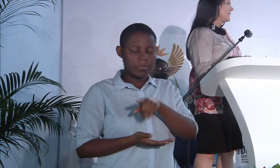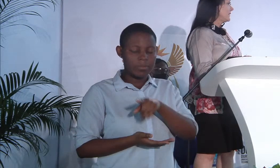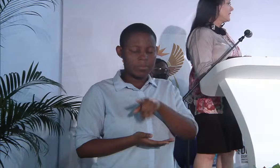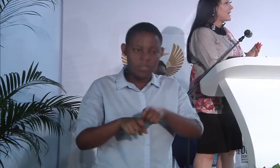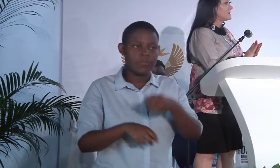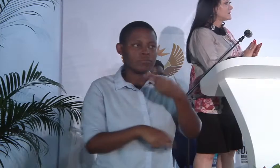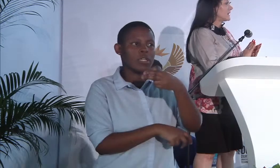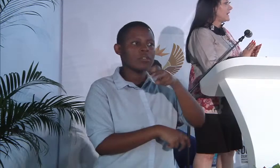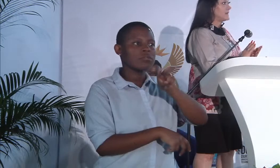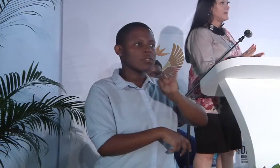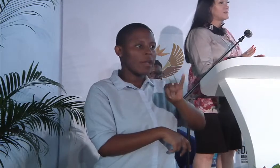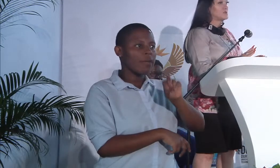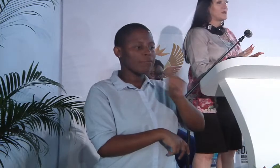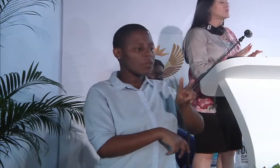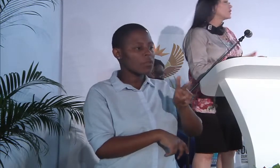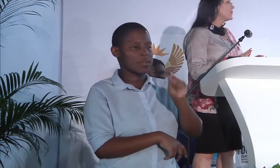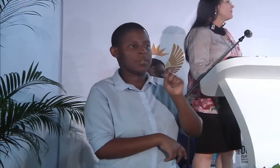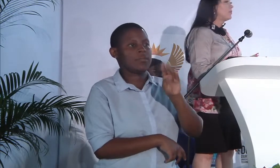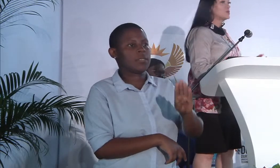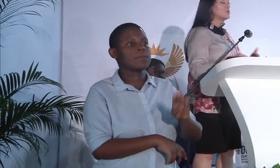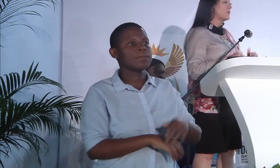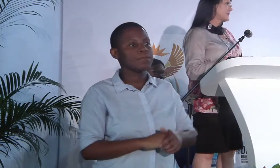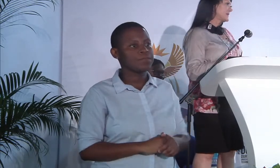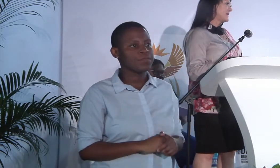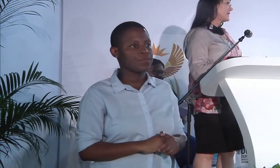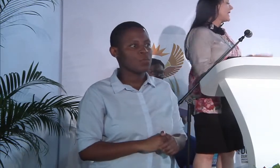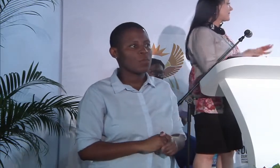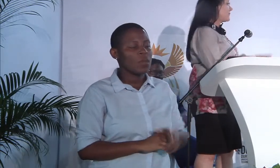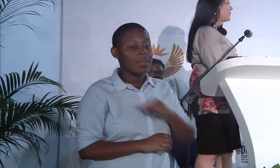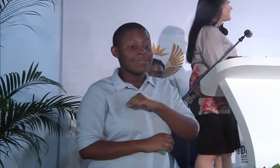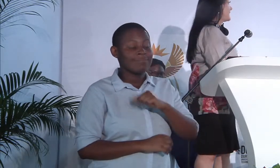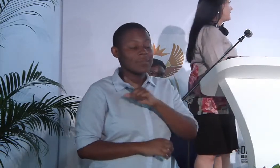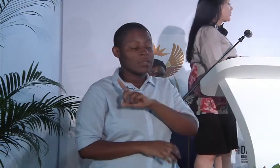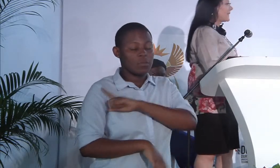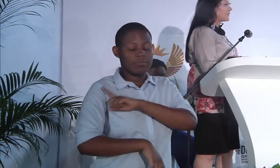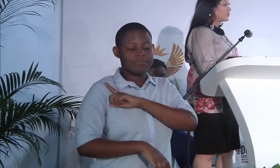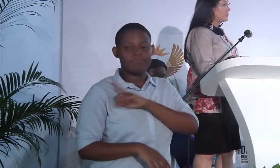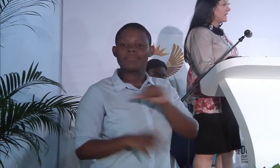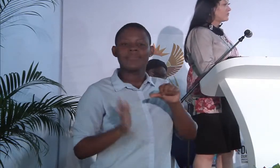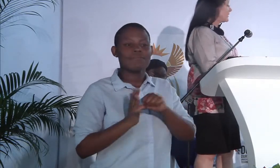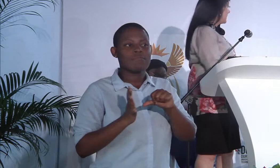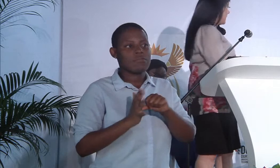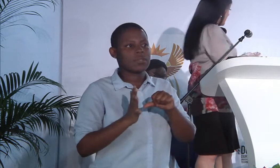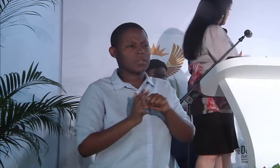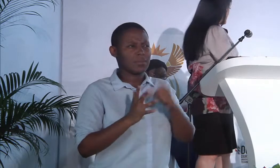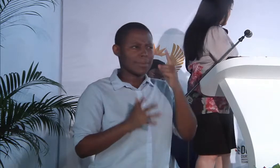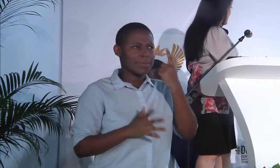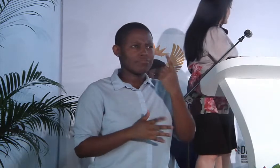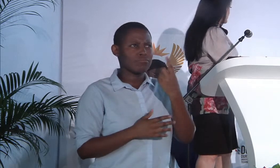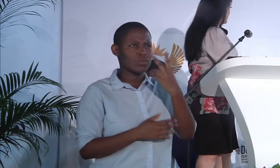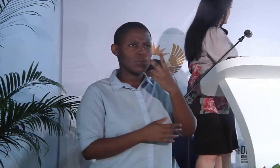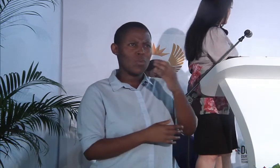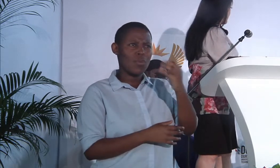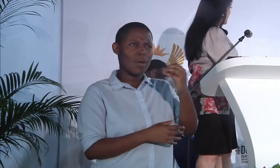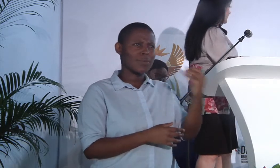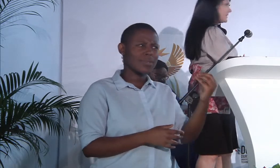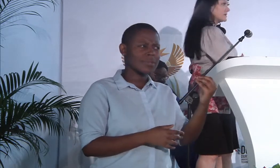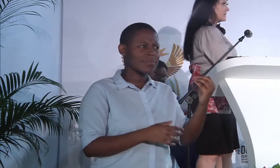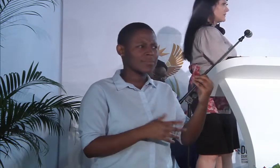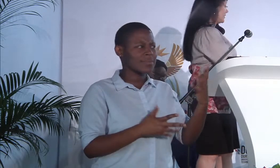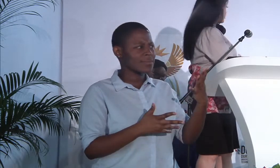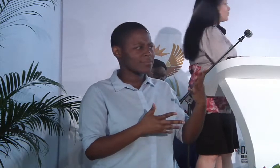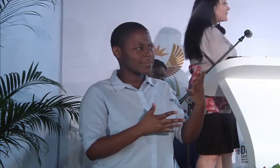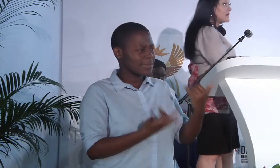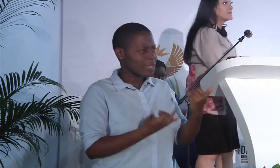sorry, and it's so important what the centre, at the moment they've got about 200, Monique, I don't know what the capacity